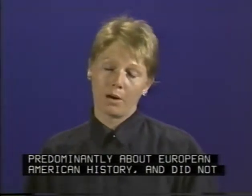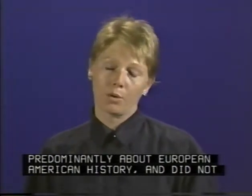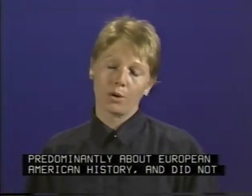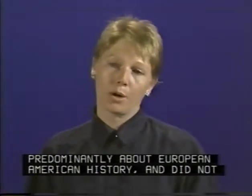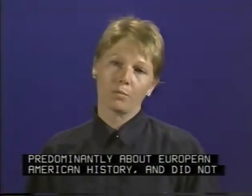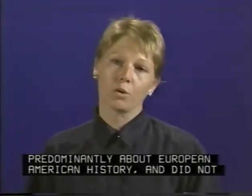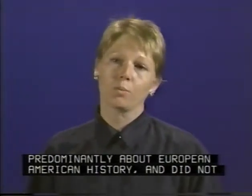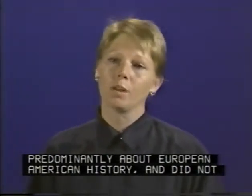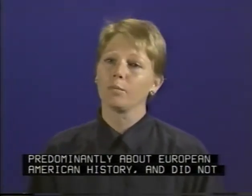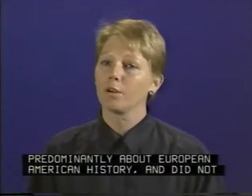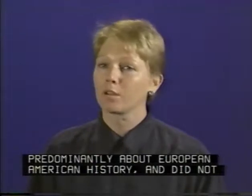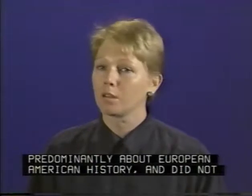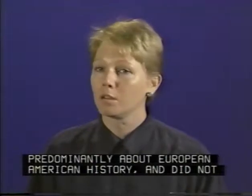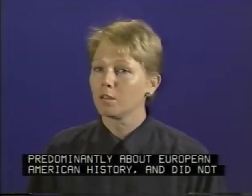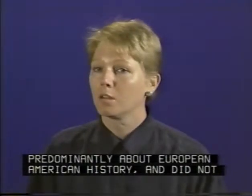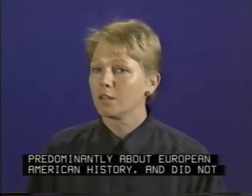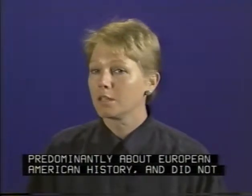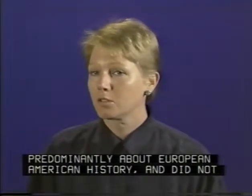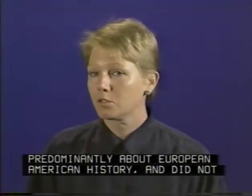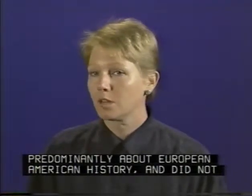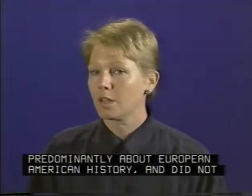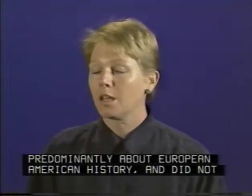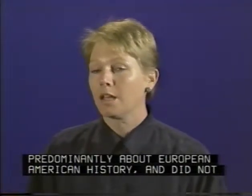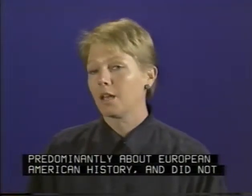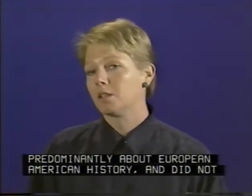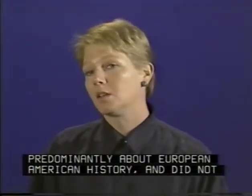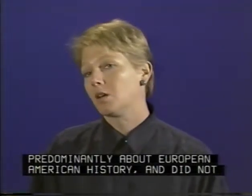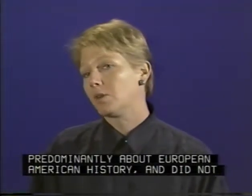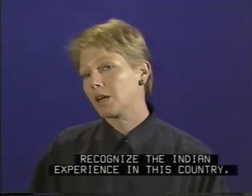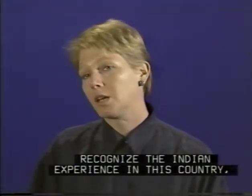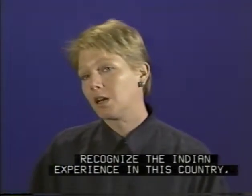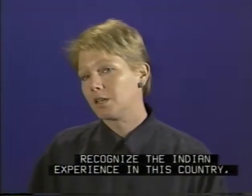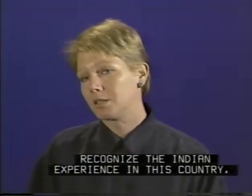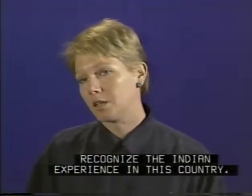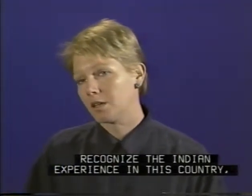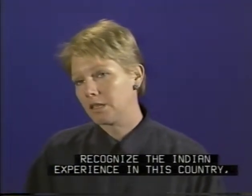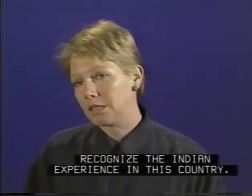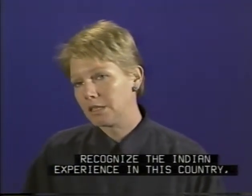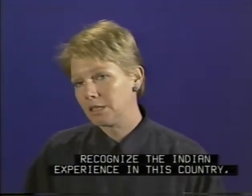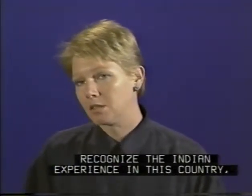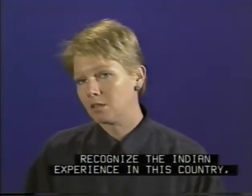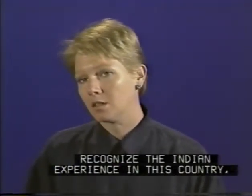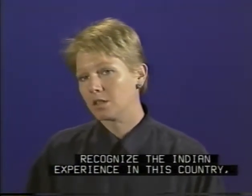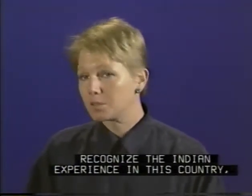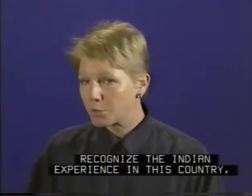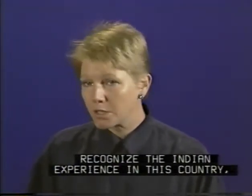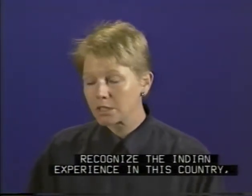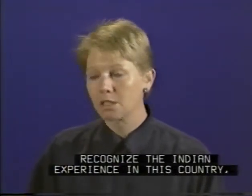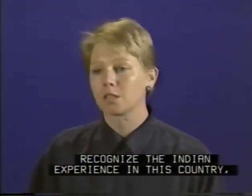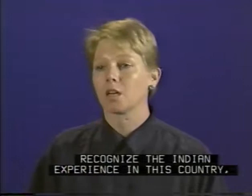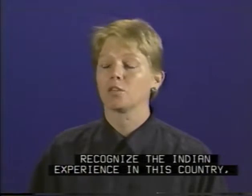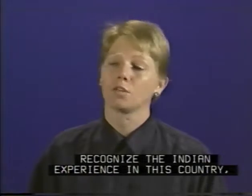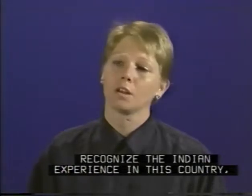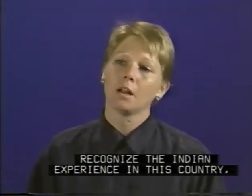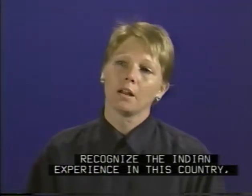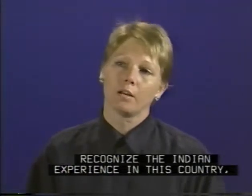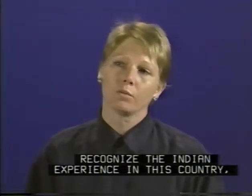about European-American history and did not recognize the Indian experience in this country, which